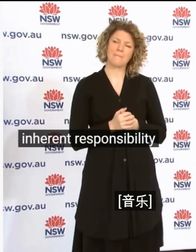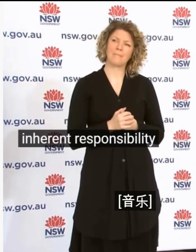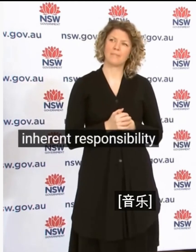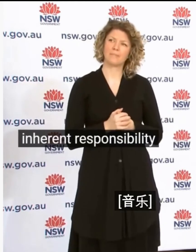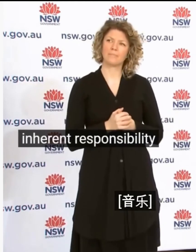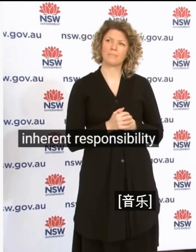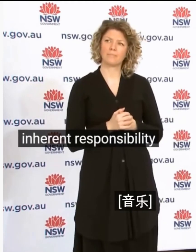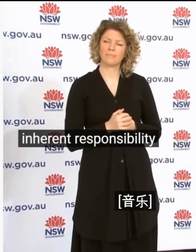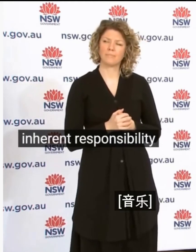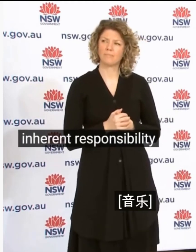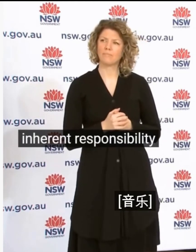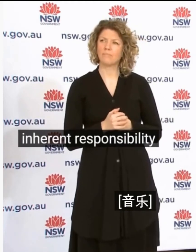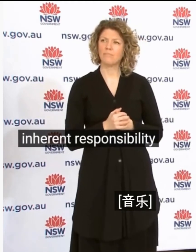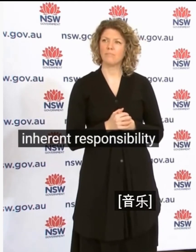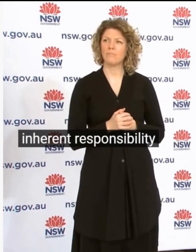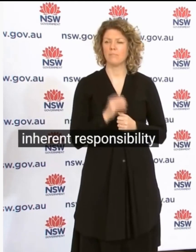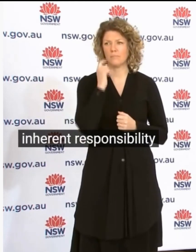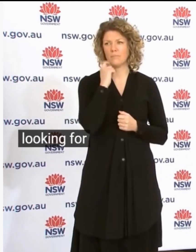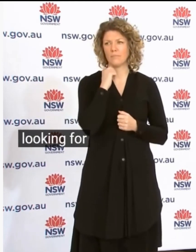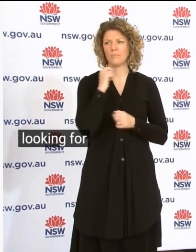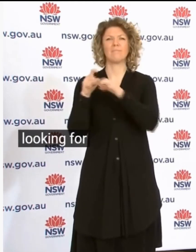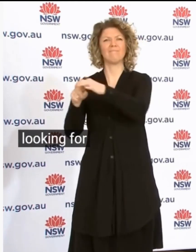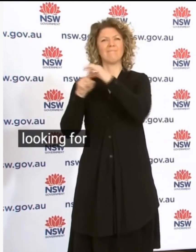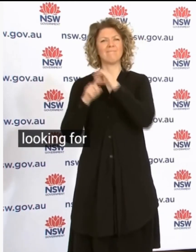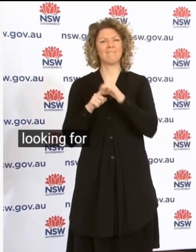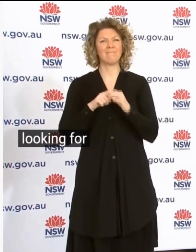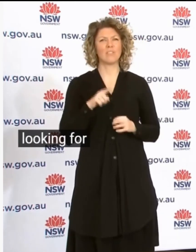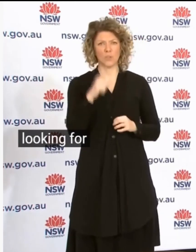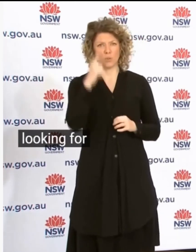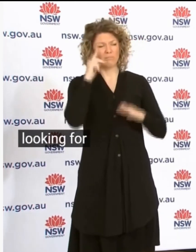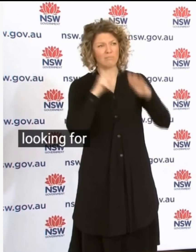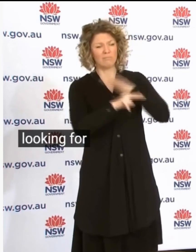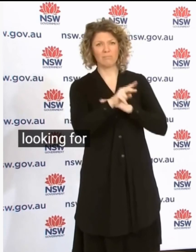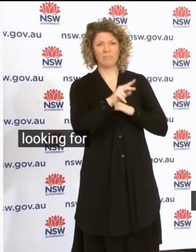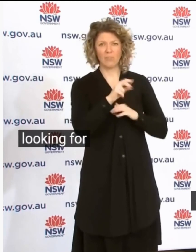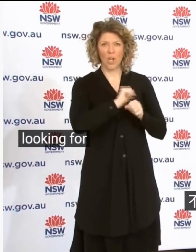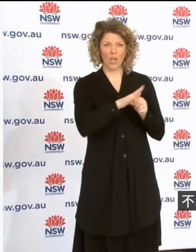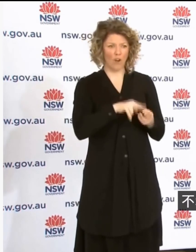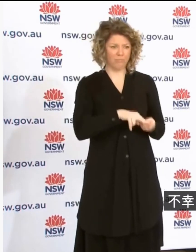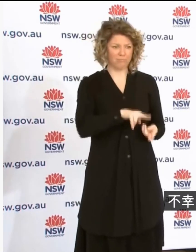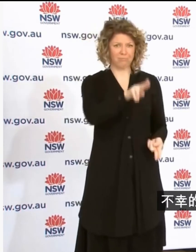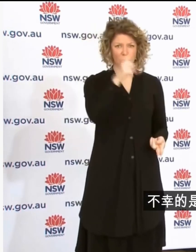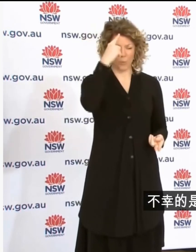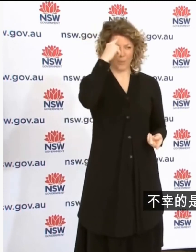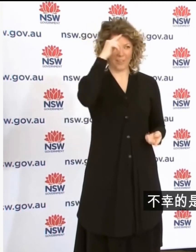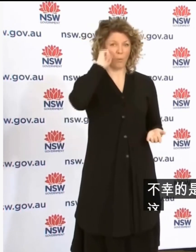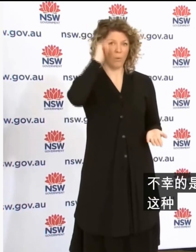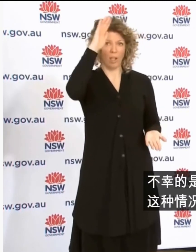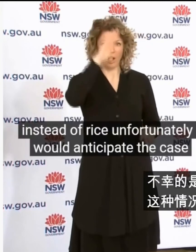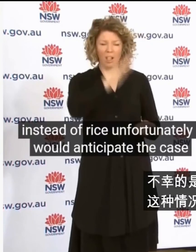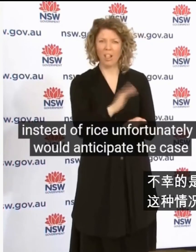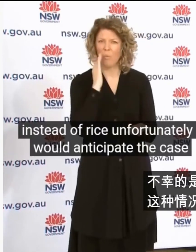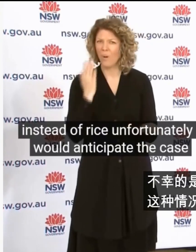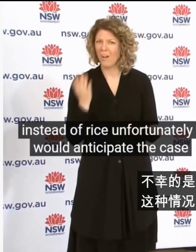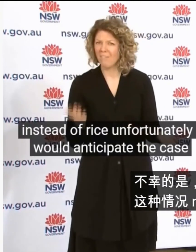the Premier said that she... fall instead of rise. Unfortunately, I would anticipate that